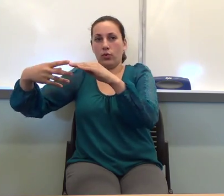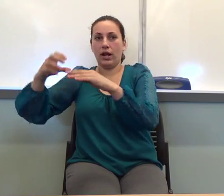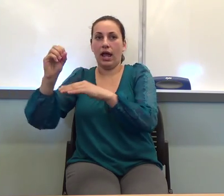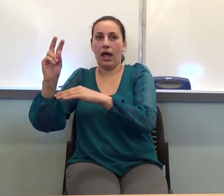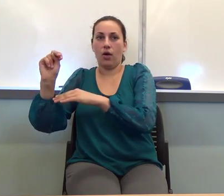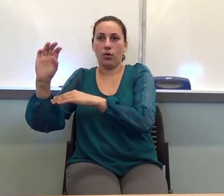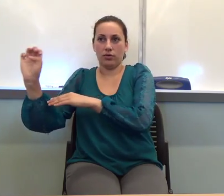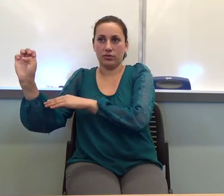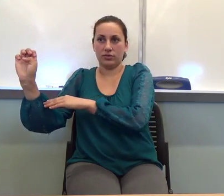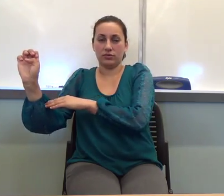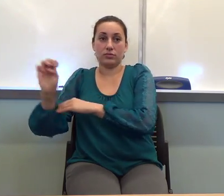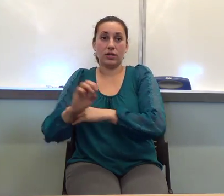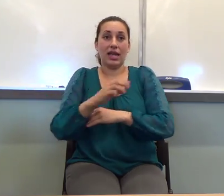grams per fluid ounce.